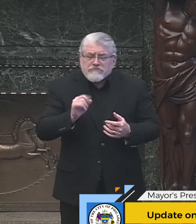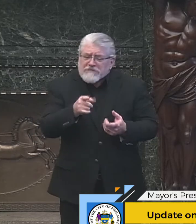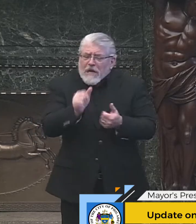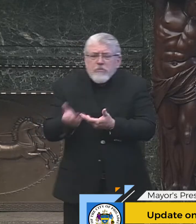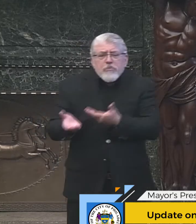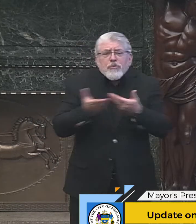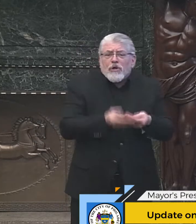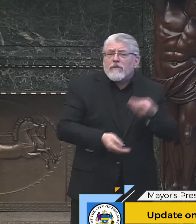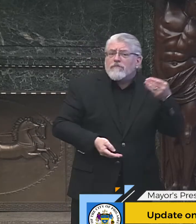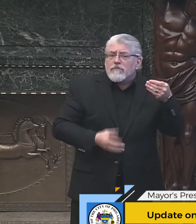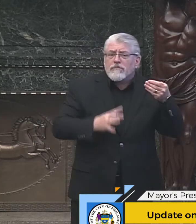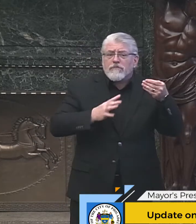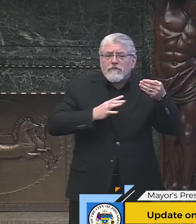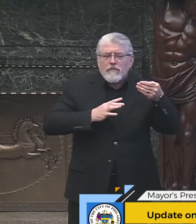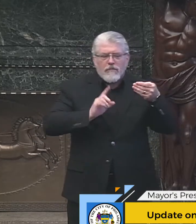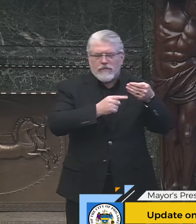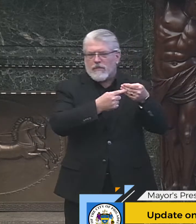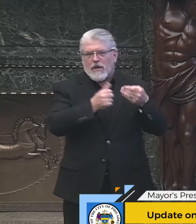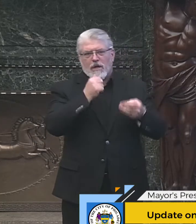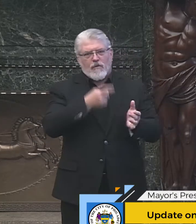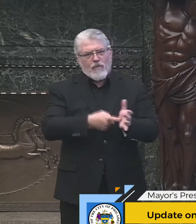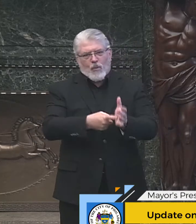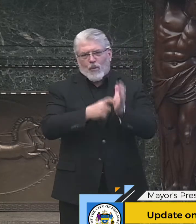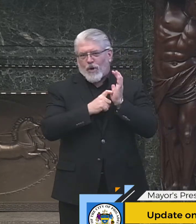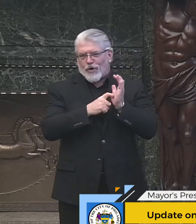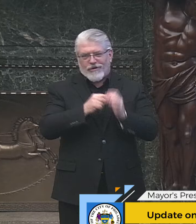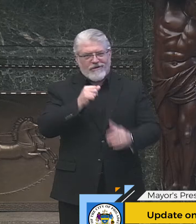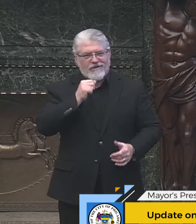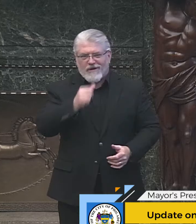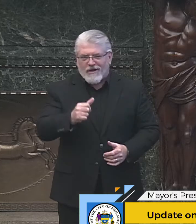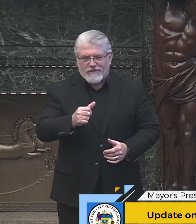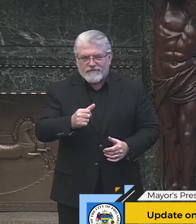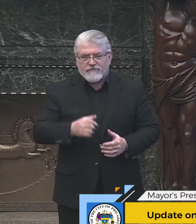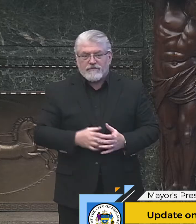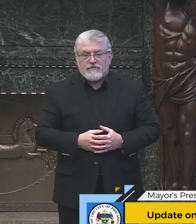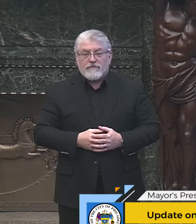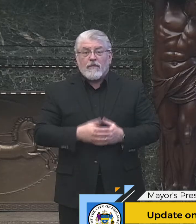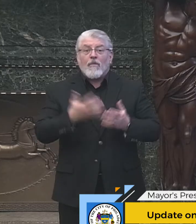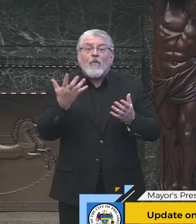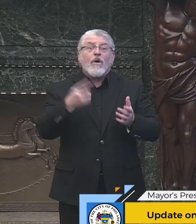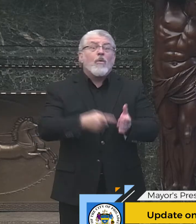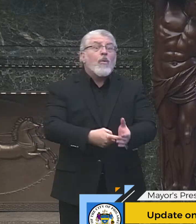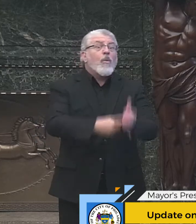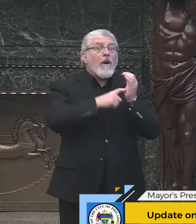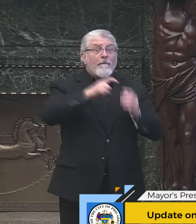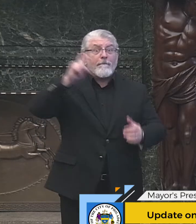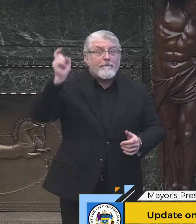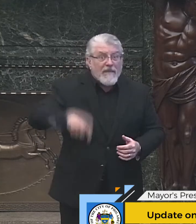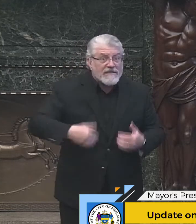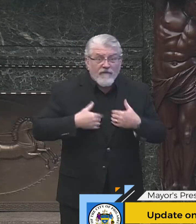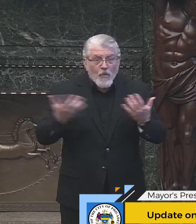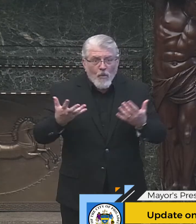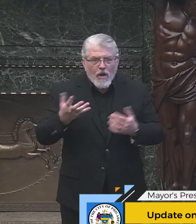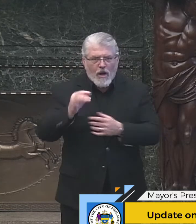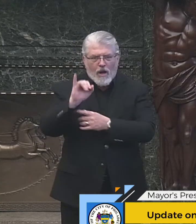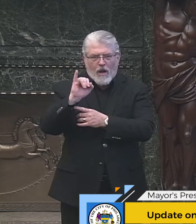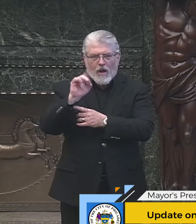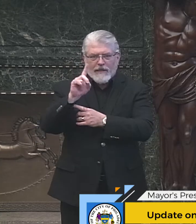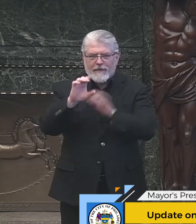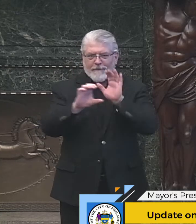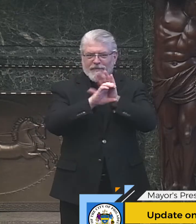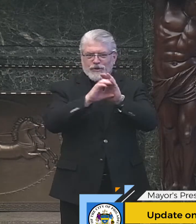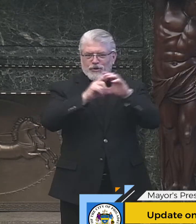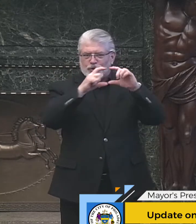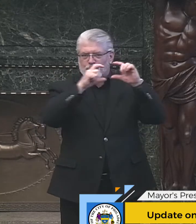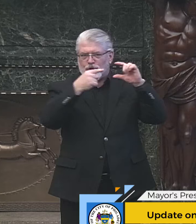will be a wait. Okay, there's a limited number of people who can do this, and there are many people who have an interest in this. Then moving on, as you've heard,